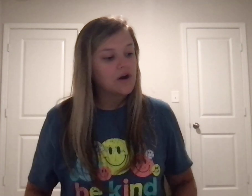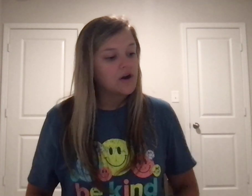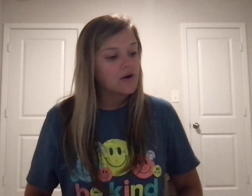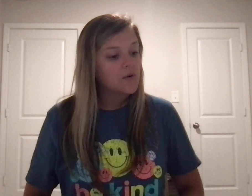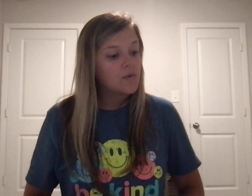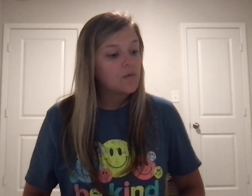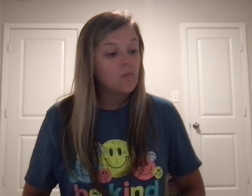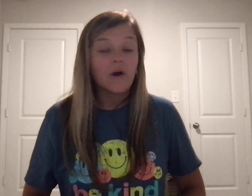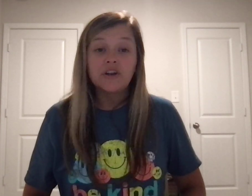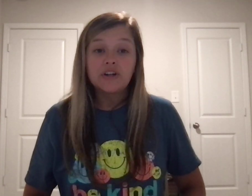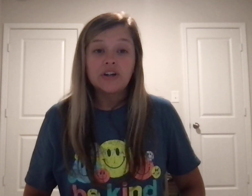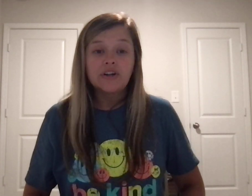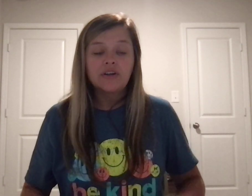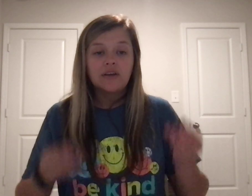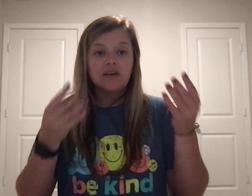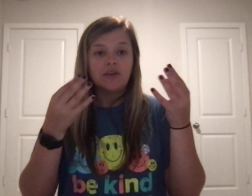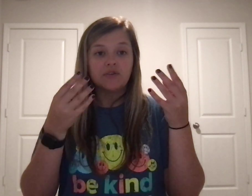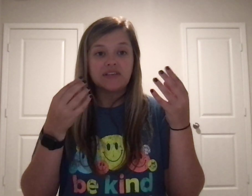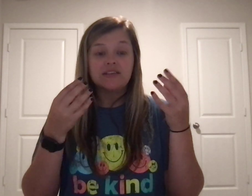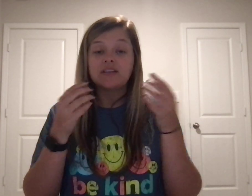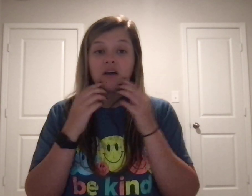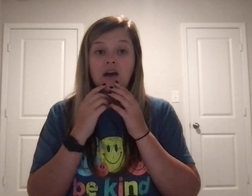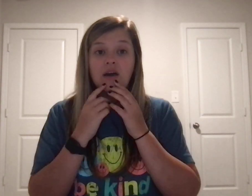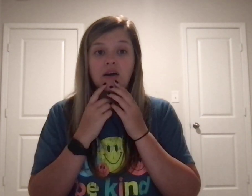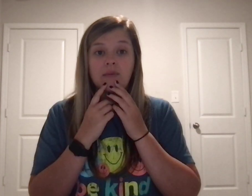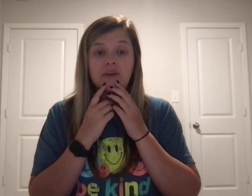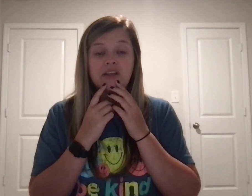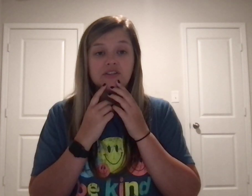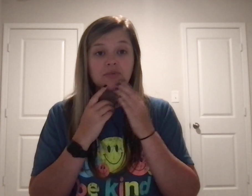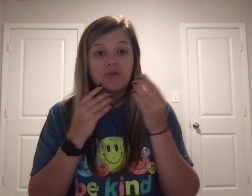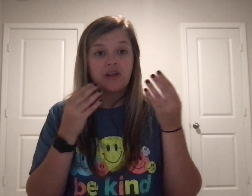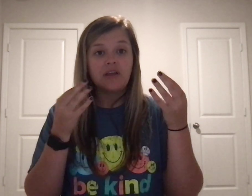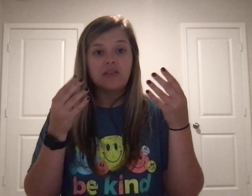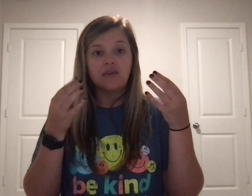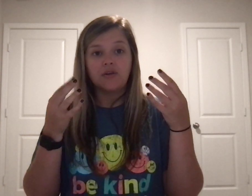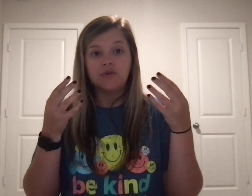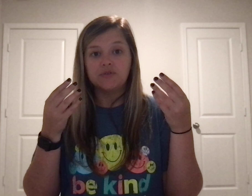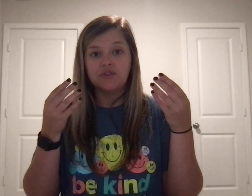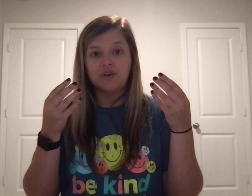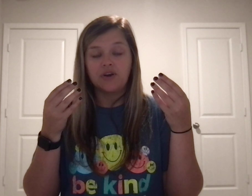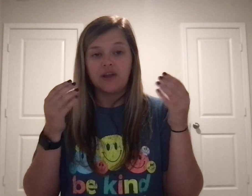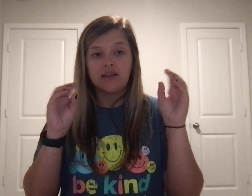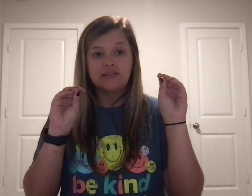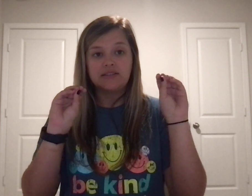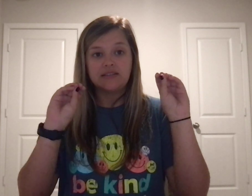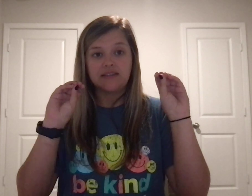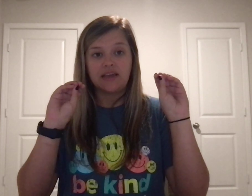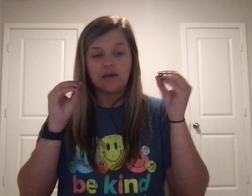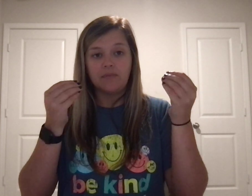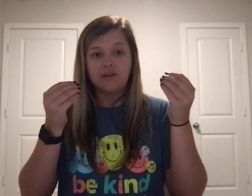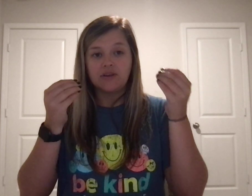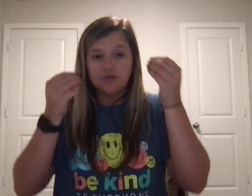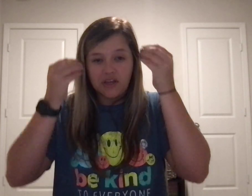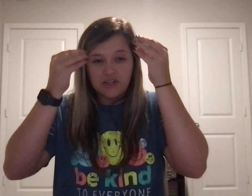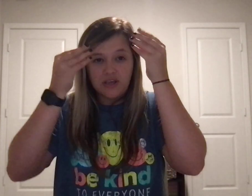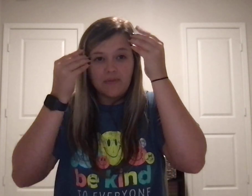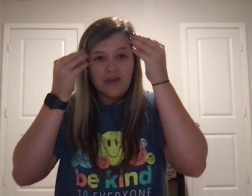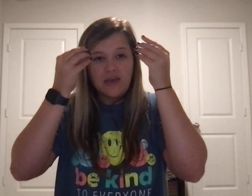Or wonder. You'll see this a lot in interpreting. They'll use their hands. It's like a bent O hand shape, and